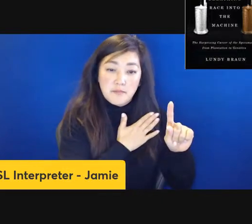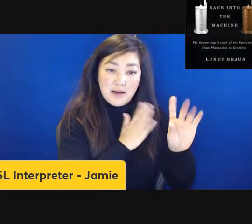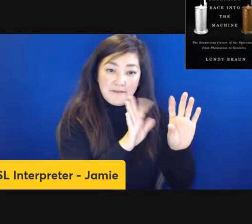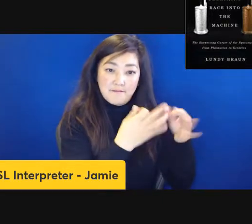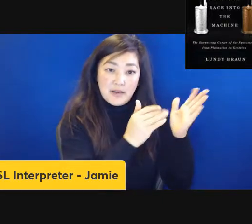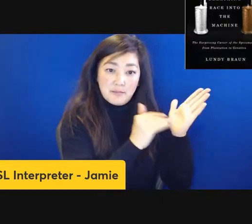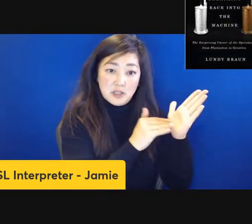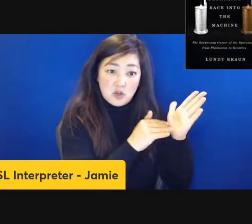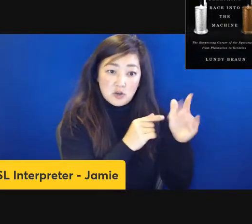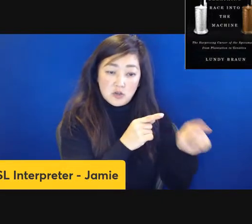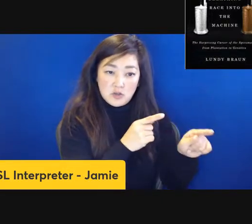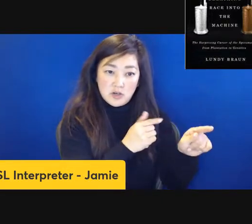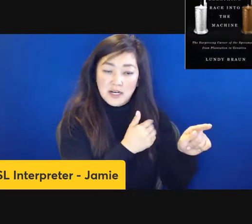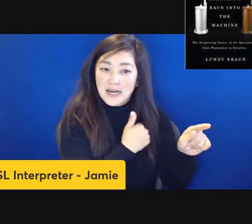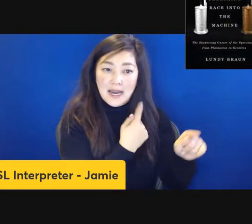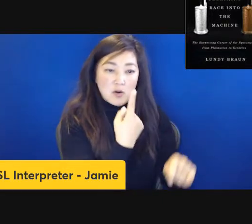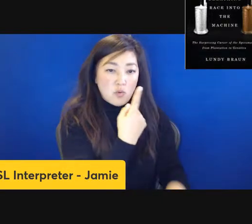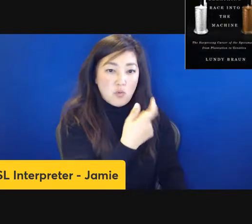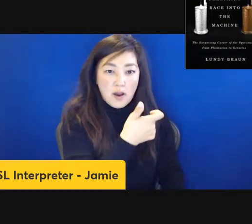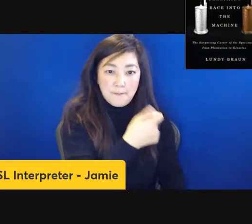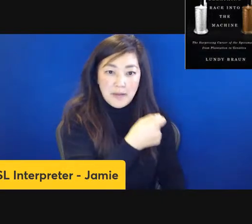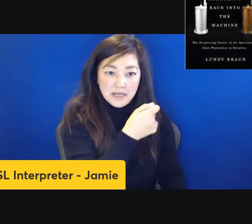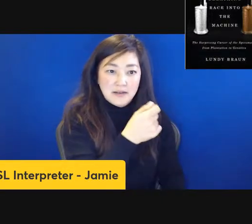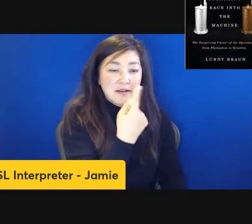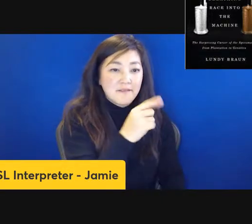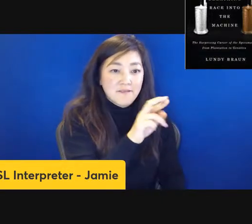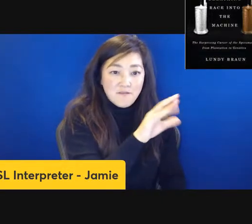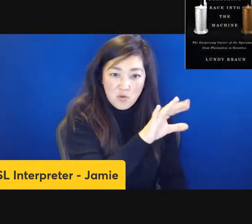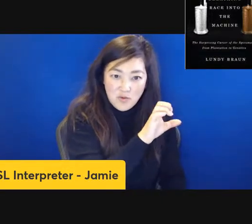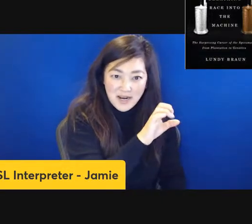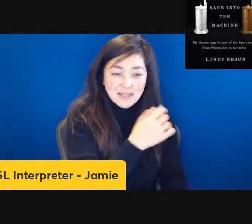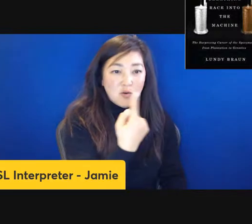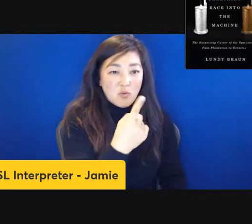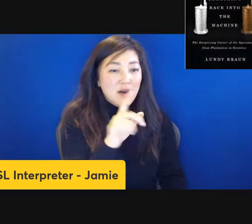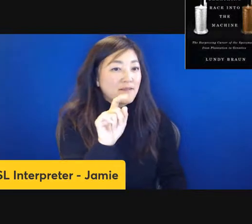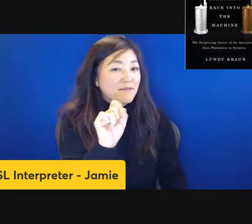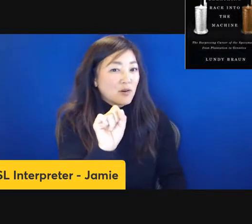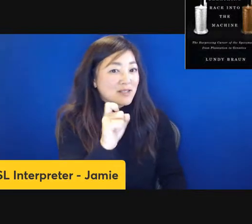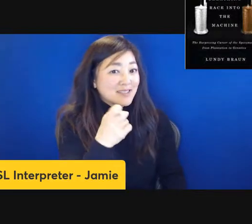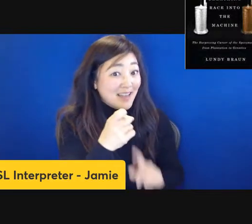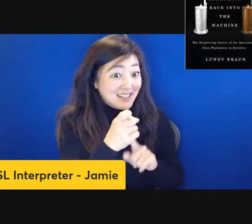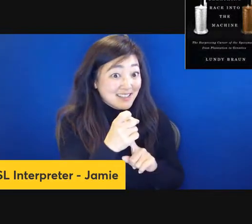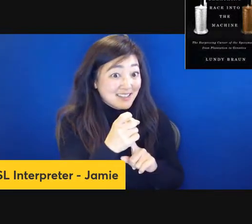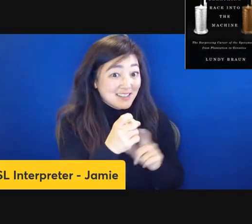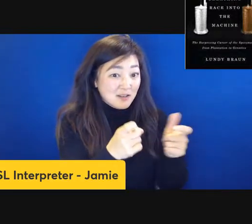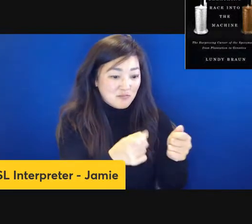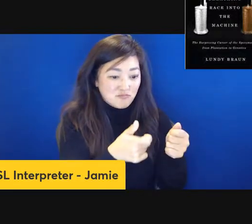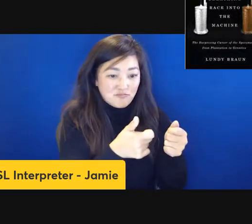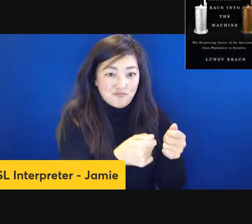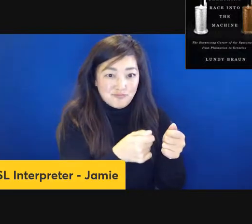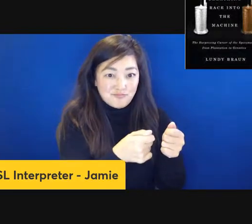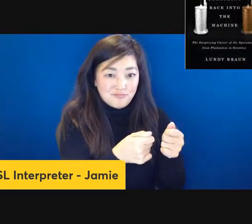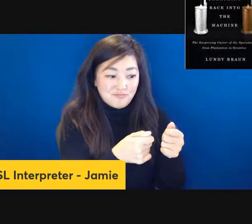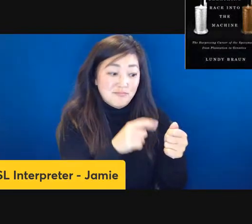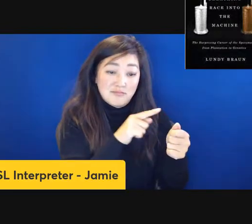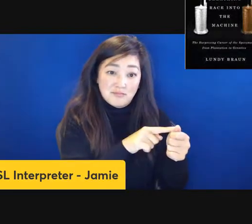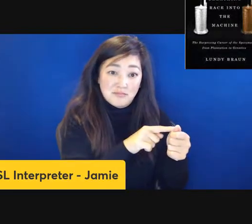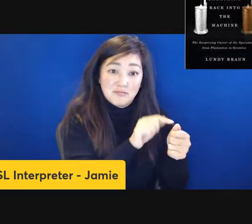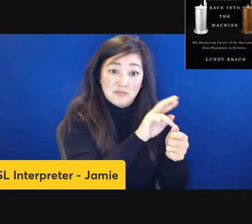and it actually had one button for race and one button for sex. So the button for